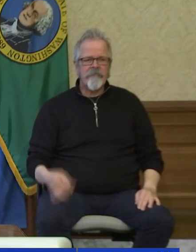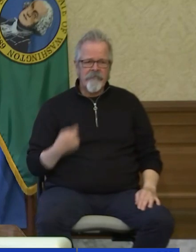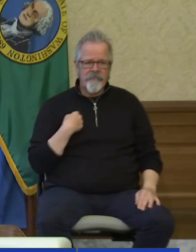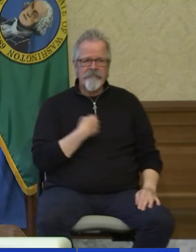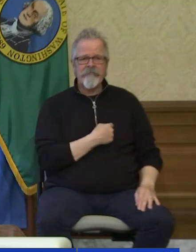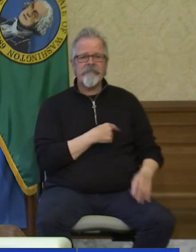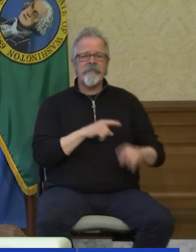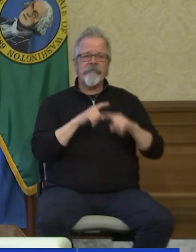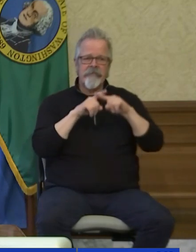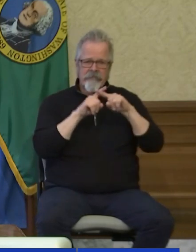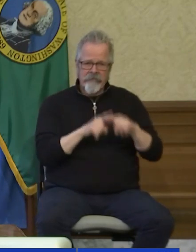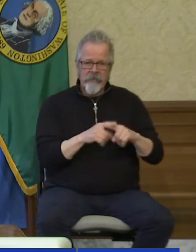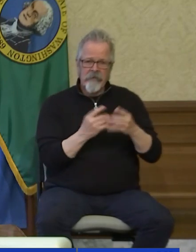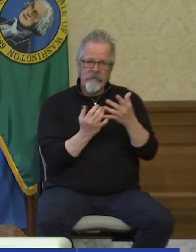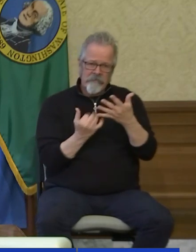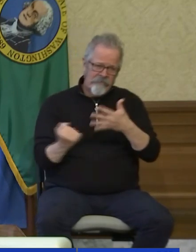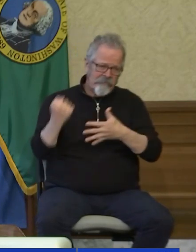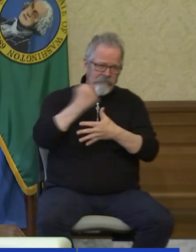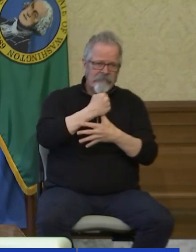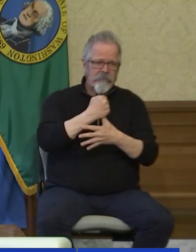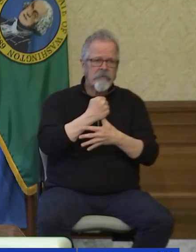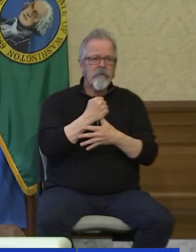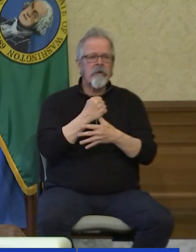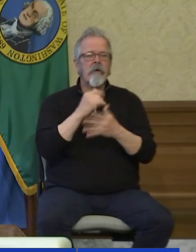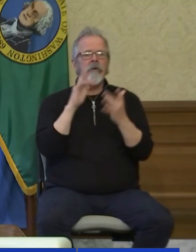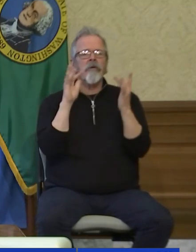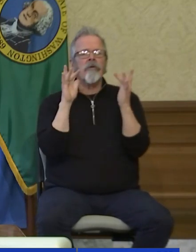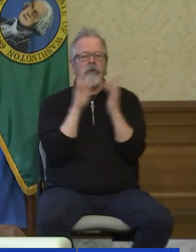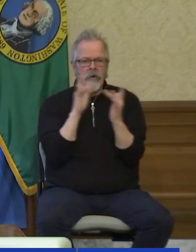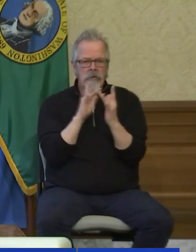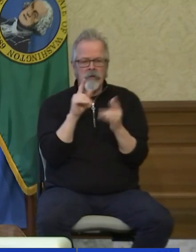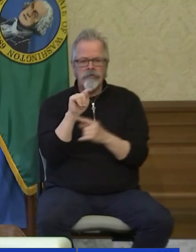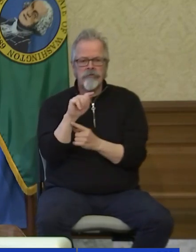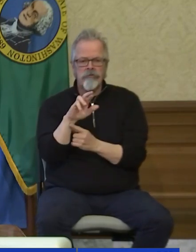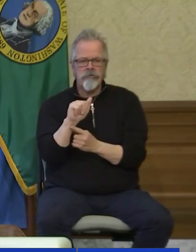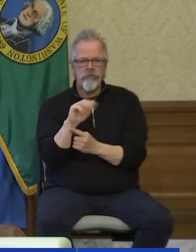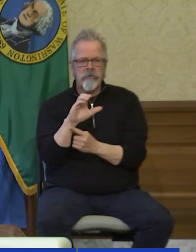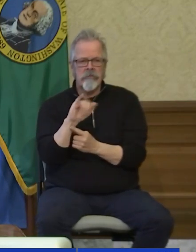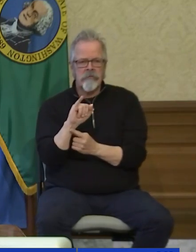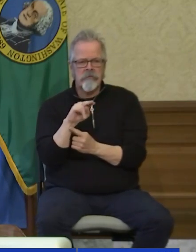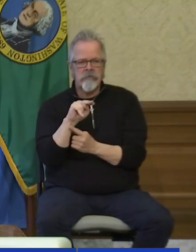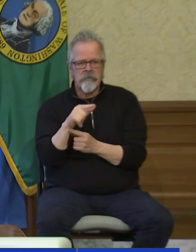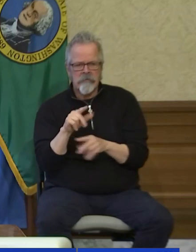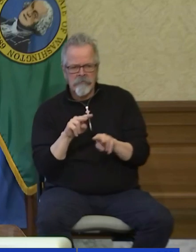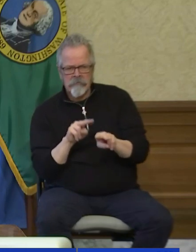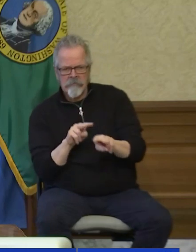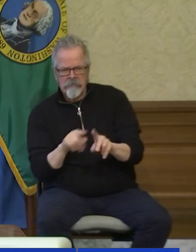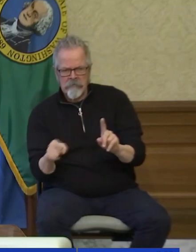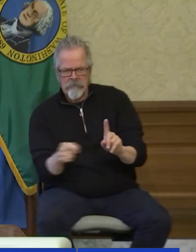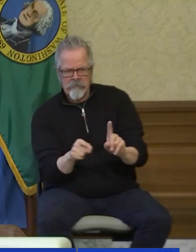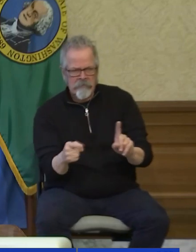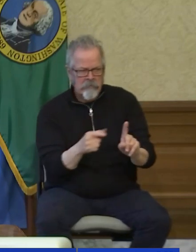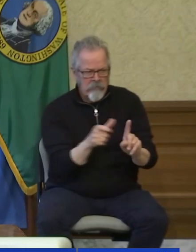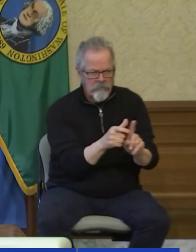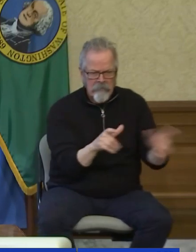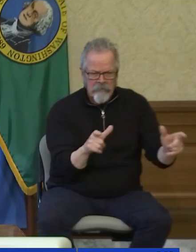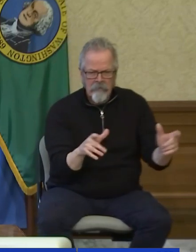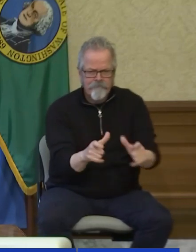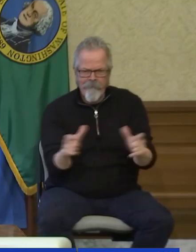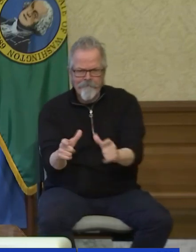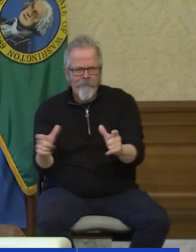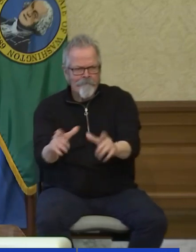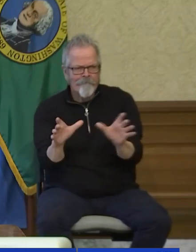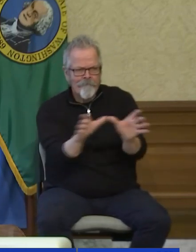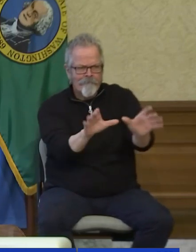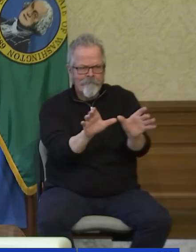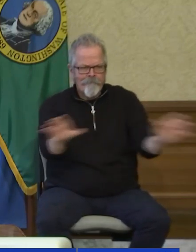that had very, very aggressive testing and contact tracing and isolation strategies, they were able to do great things,